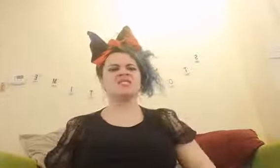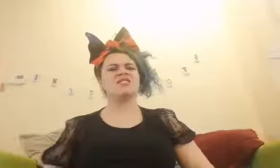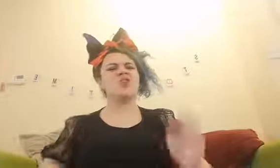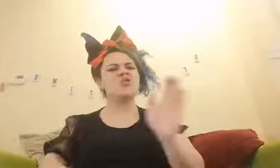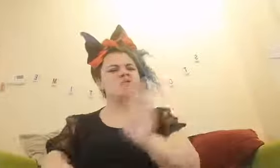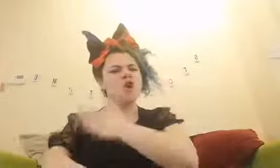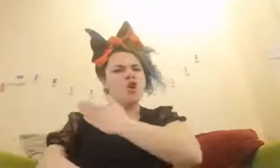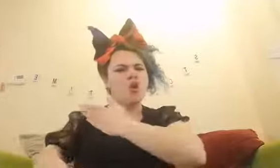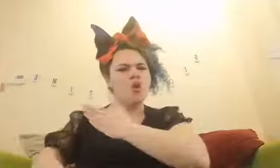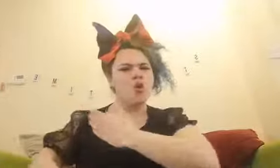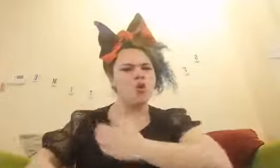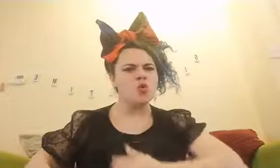so rude."